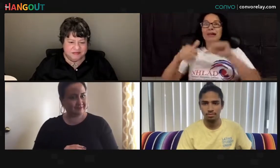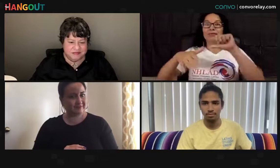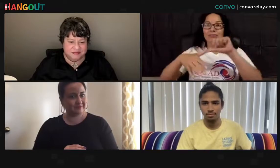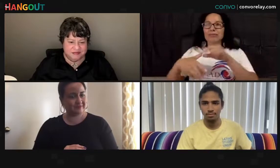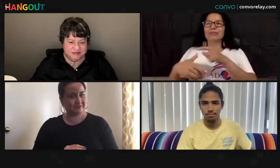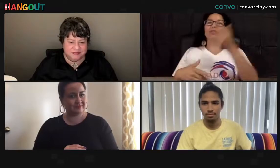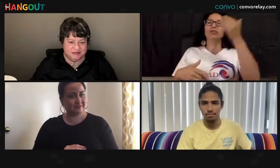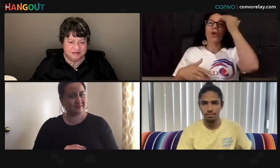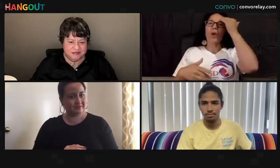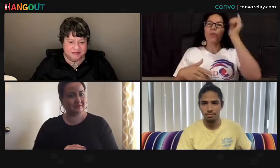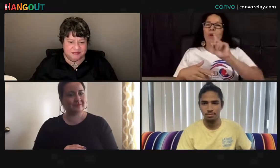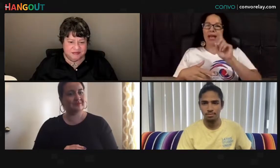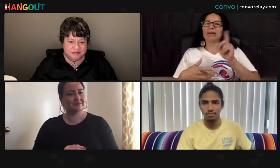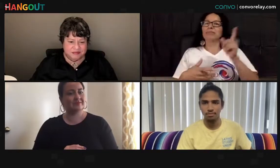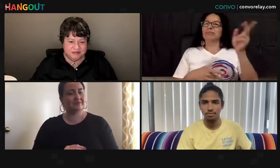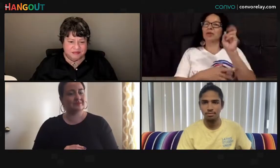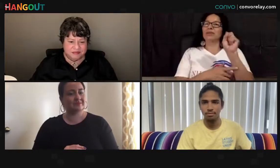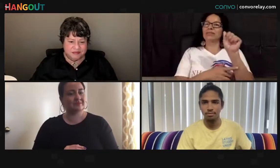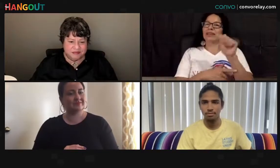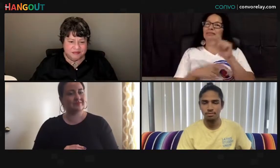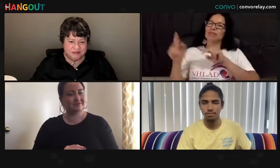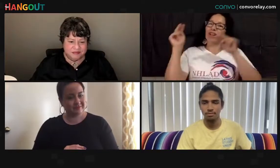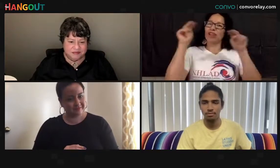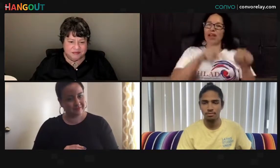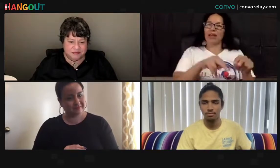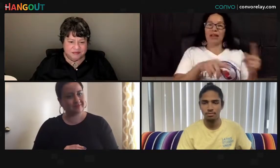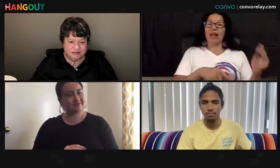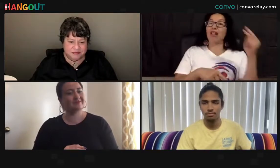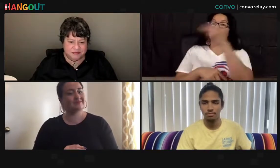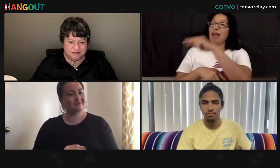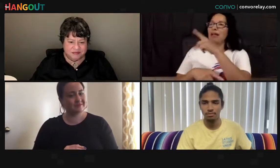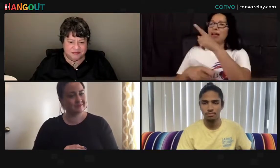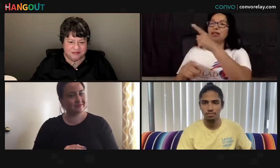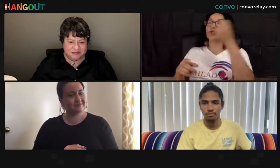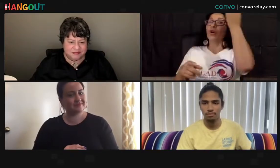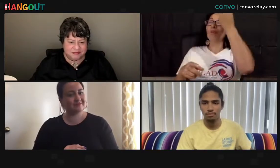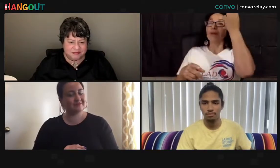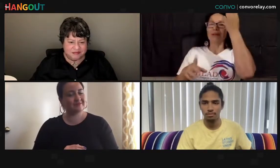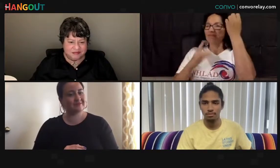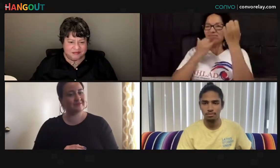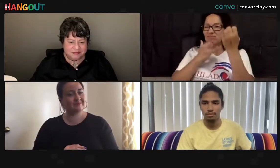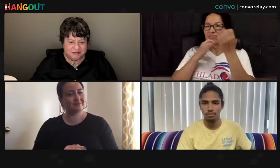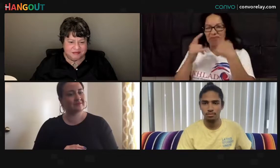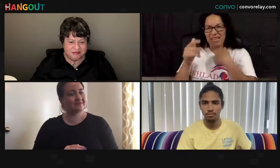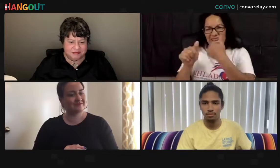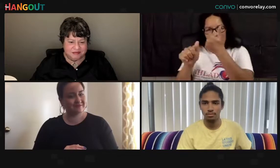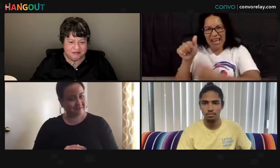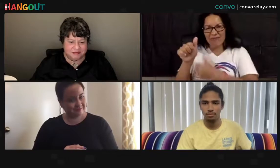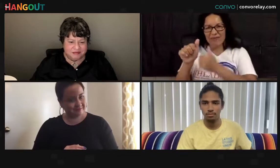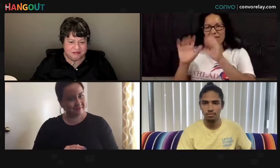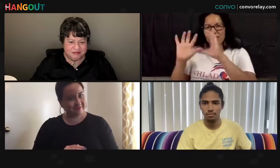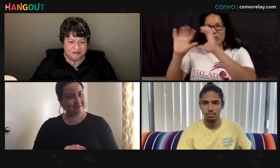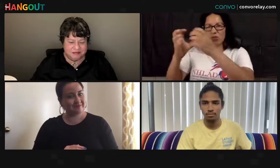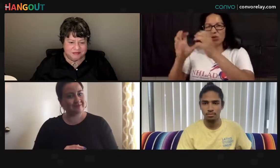US as the US. People in Central America know that it's the US. Europe,